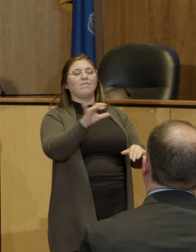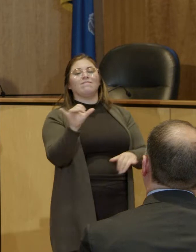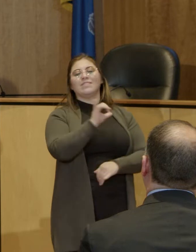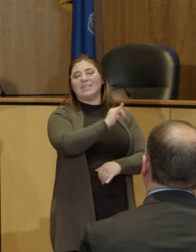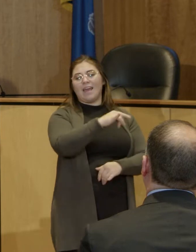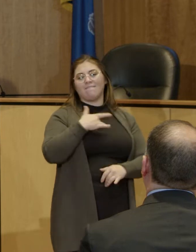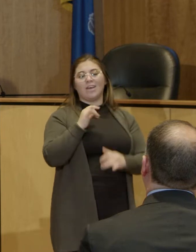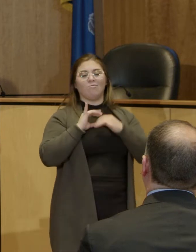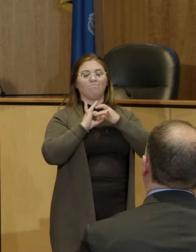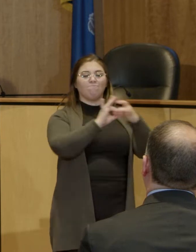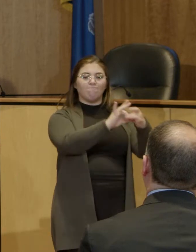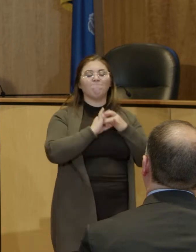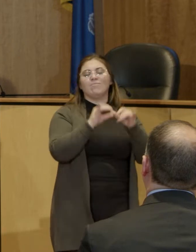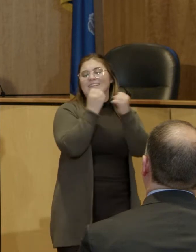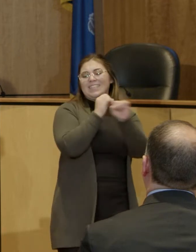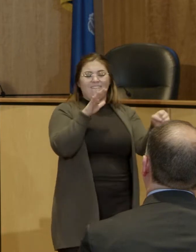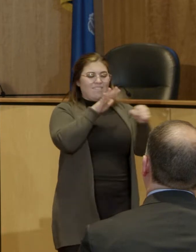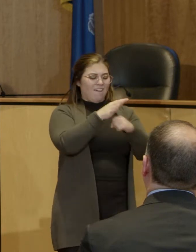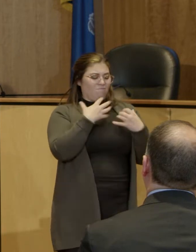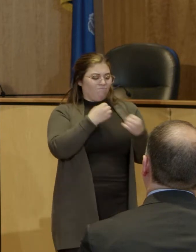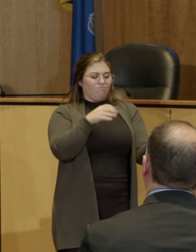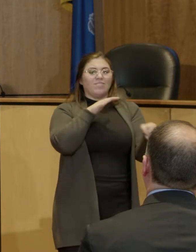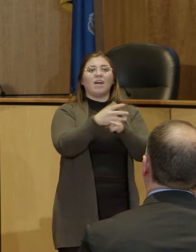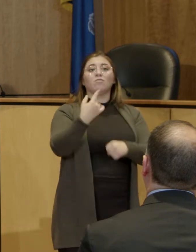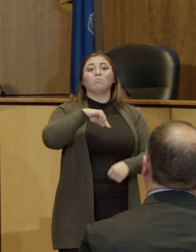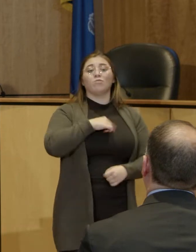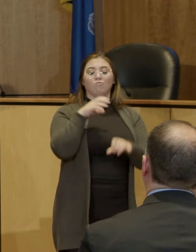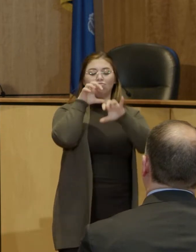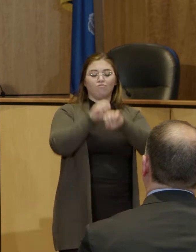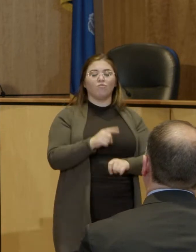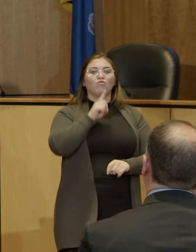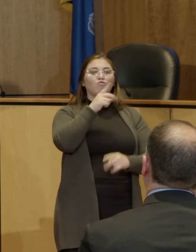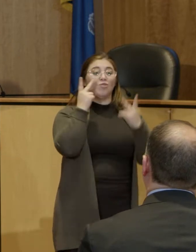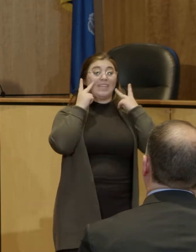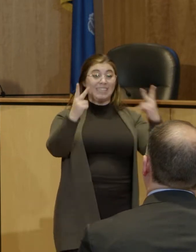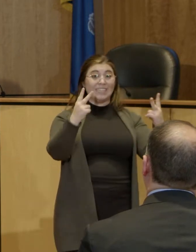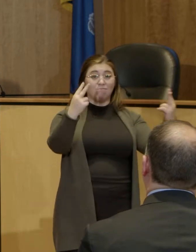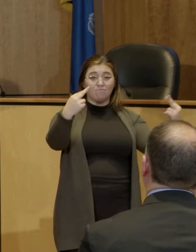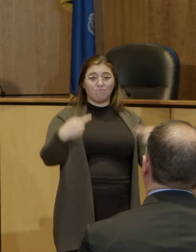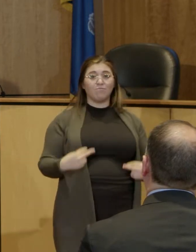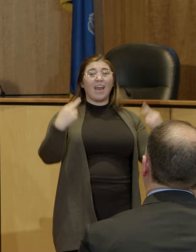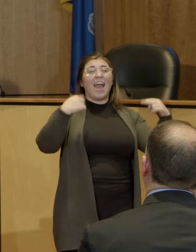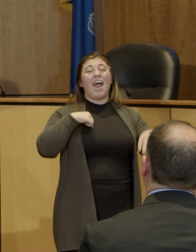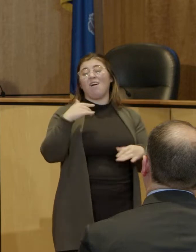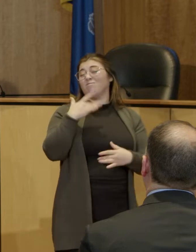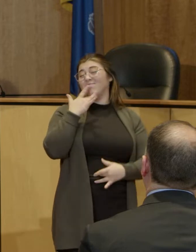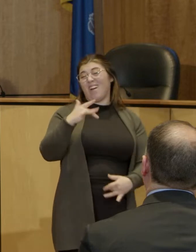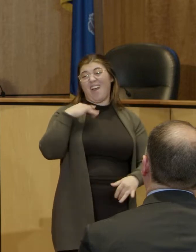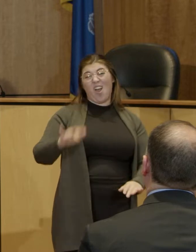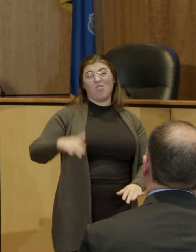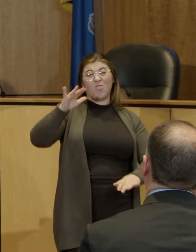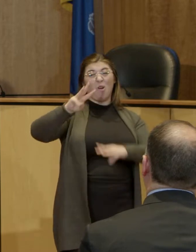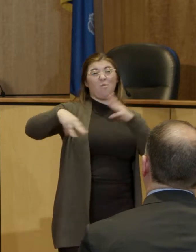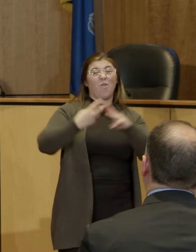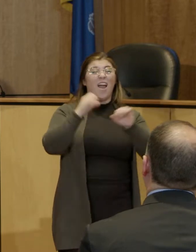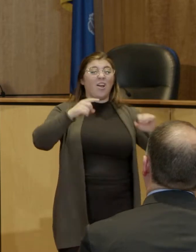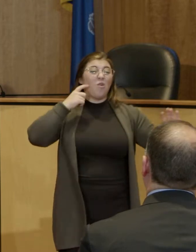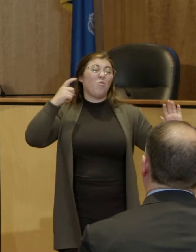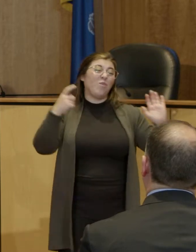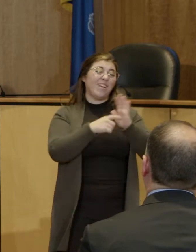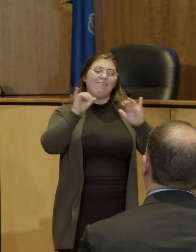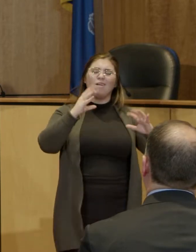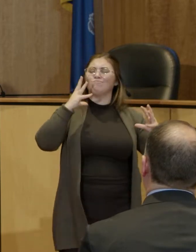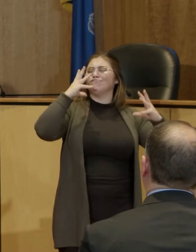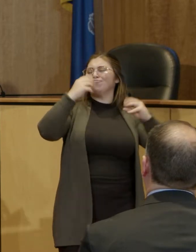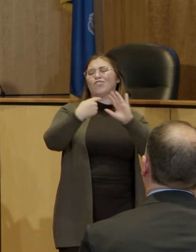safe enough, to feel confident enough to allow ourselves to be truly seen. I'm lucky that I grew up in a world where I could witness that beautiful example